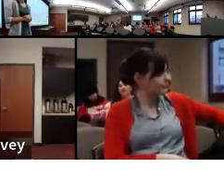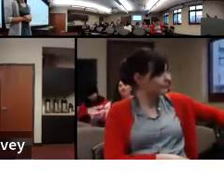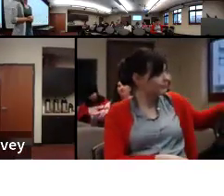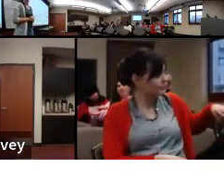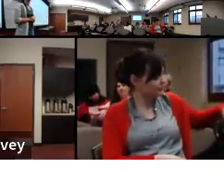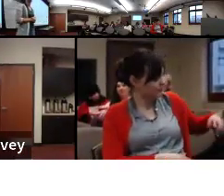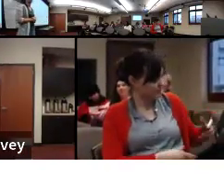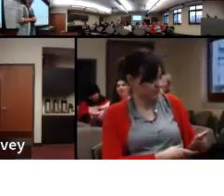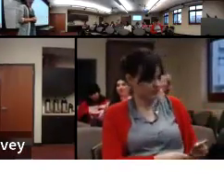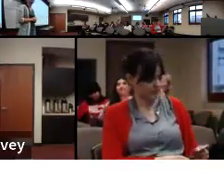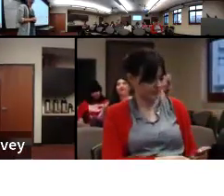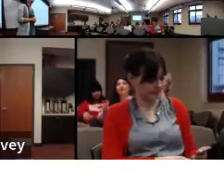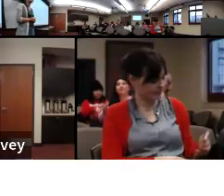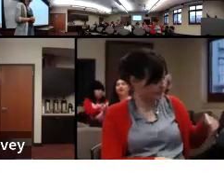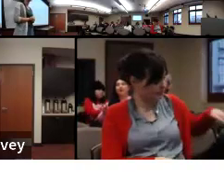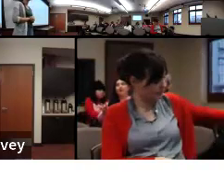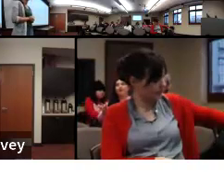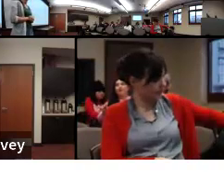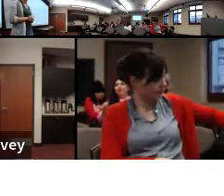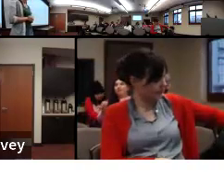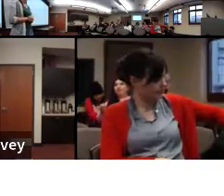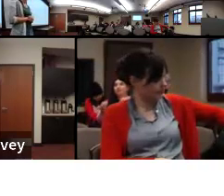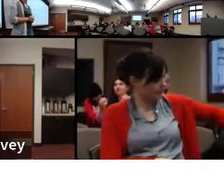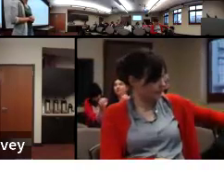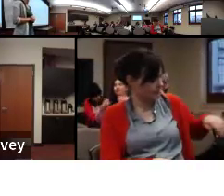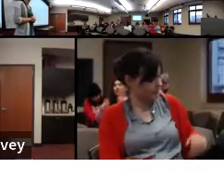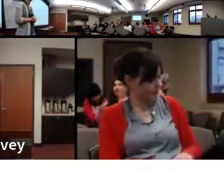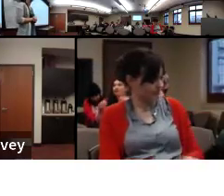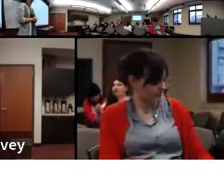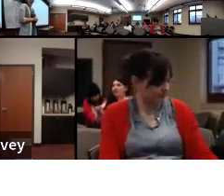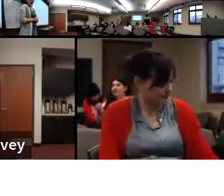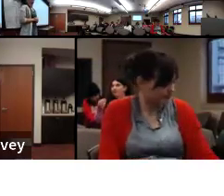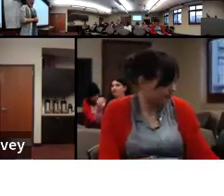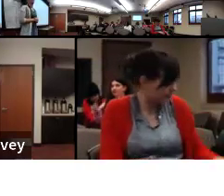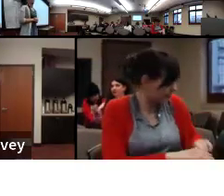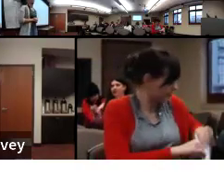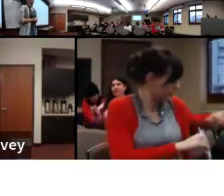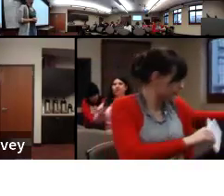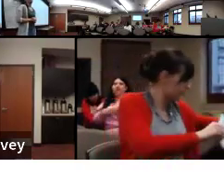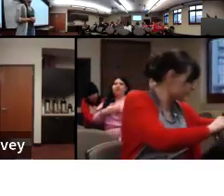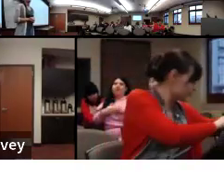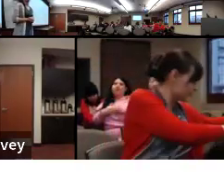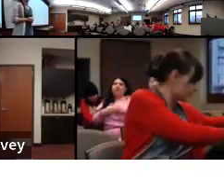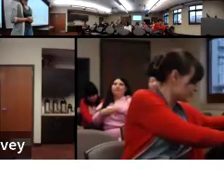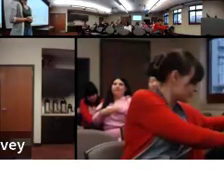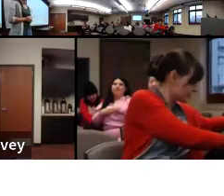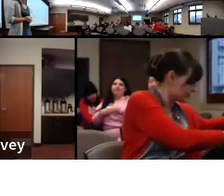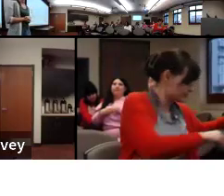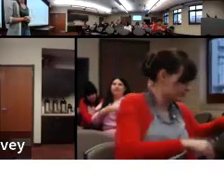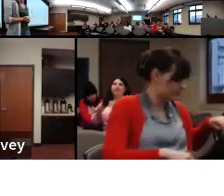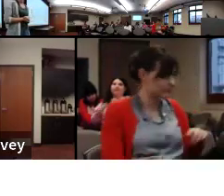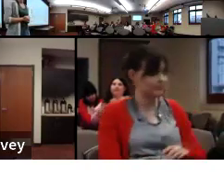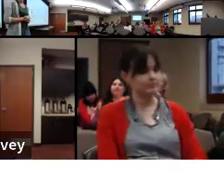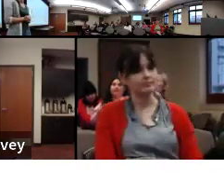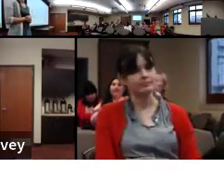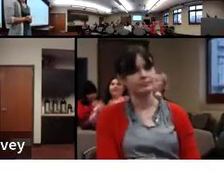aren't necessarily immersed in the community, the science behind the importance of learning sign language at the early age. Because,